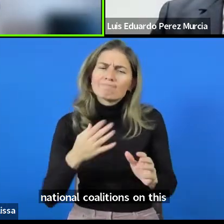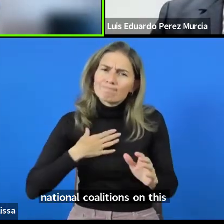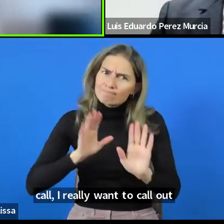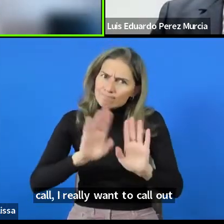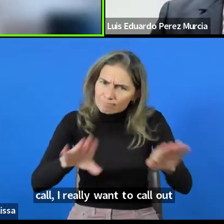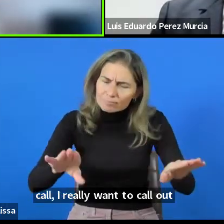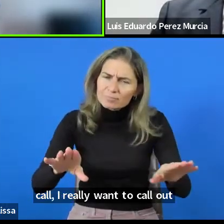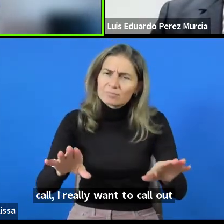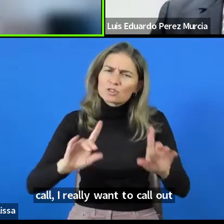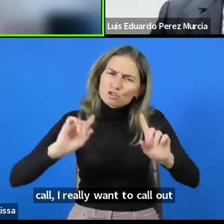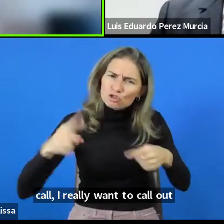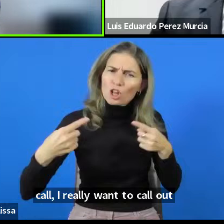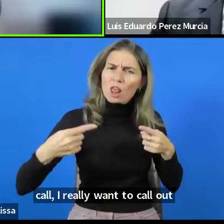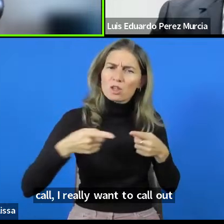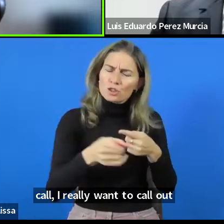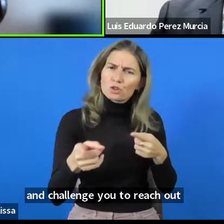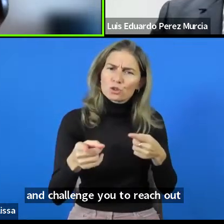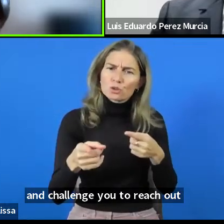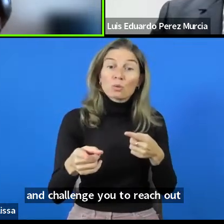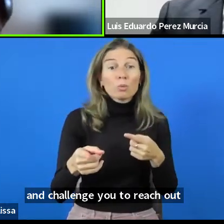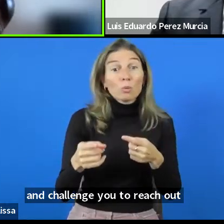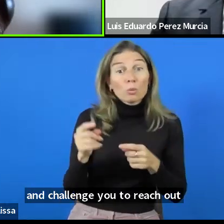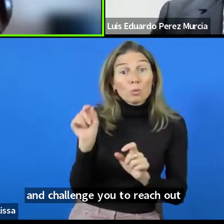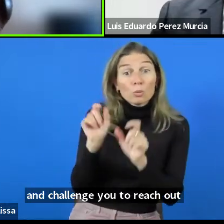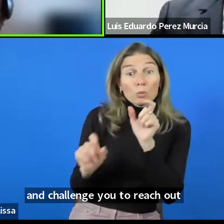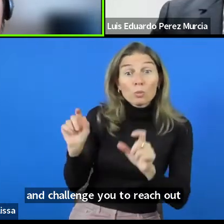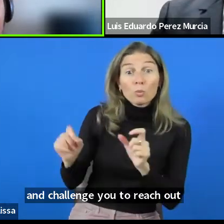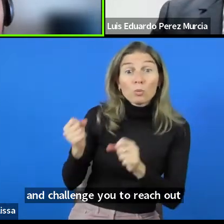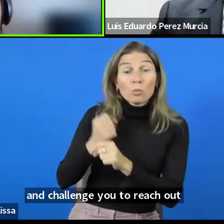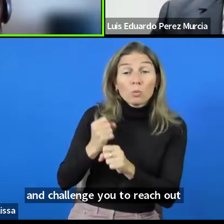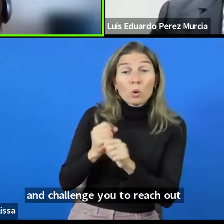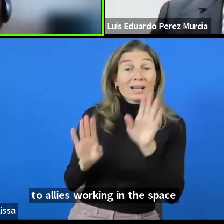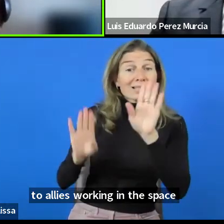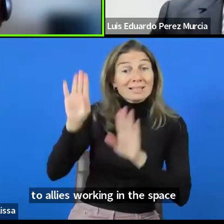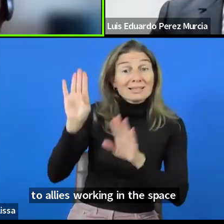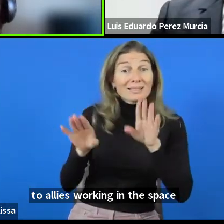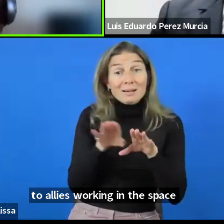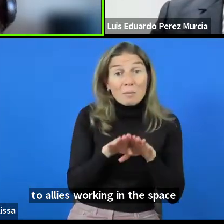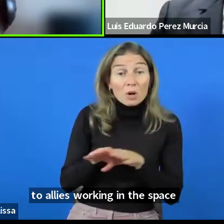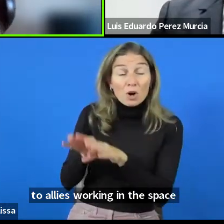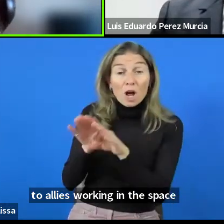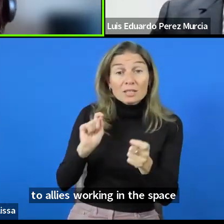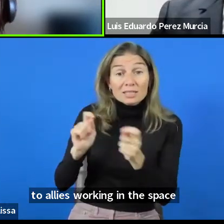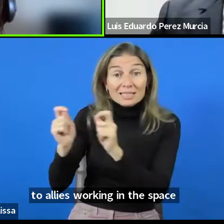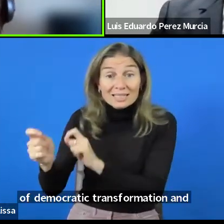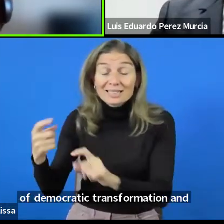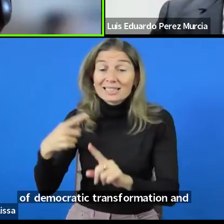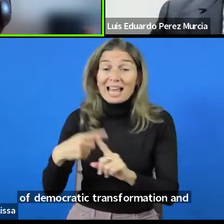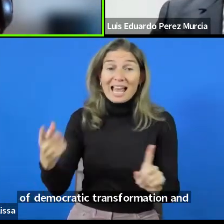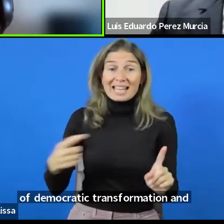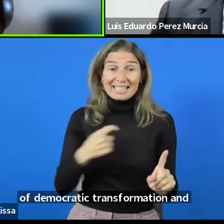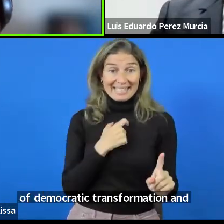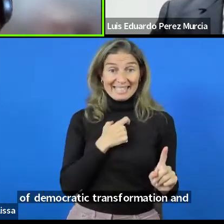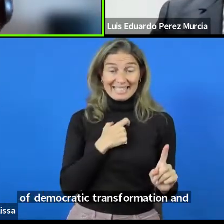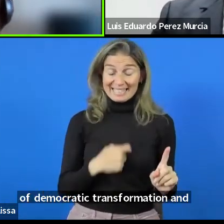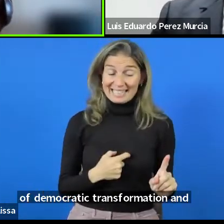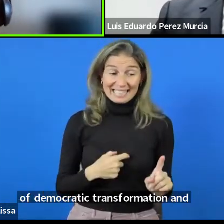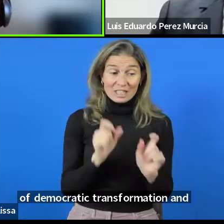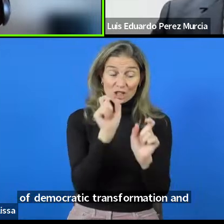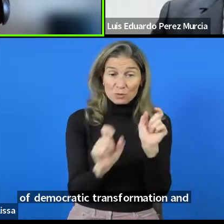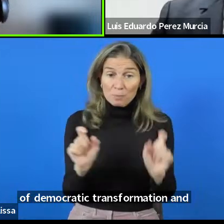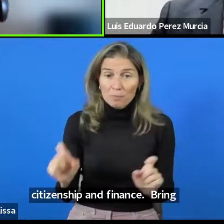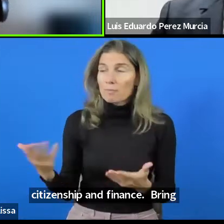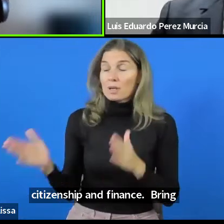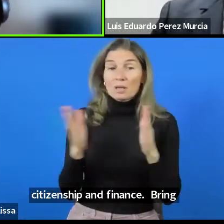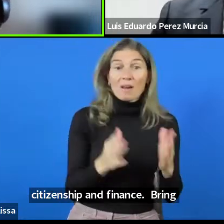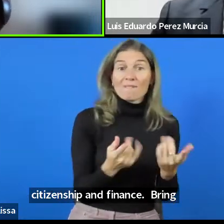allies working in the space of democratic transformation and citizenship and finance. Bring those allies on